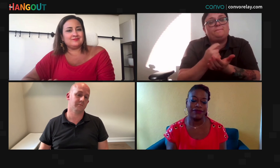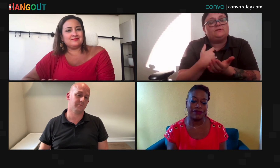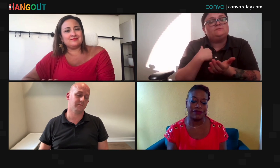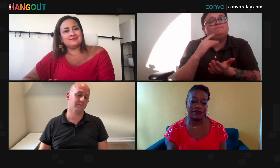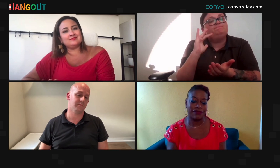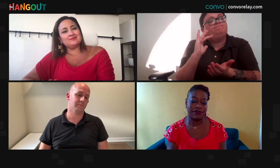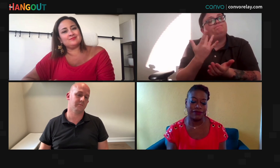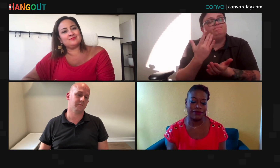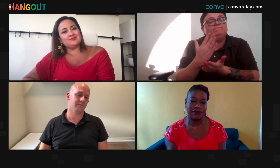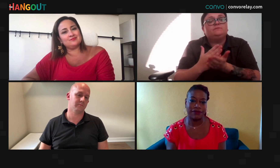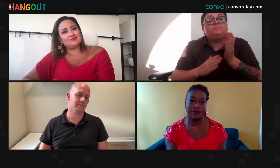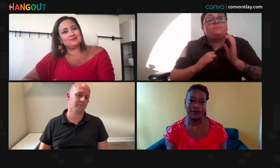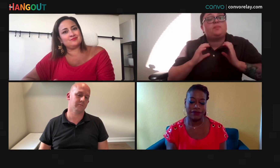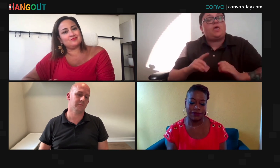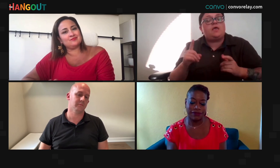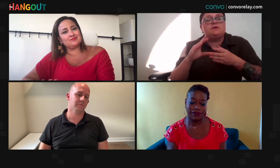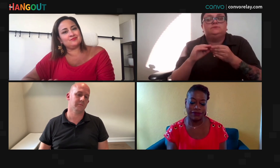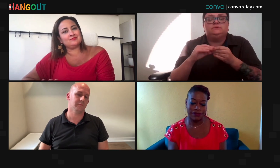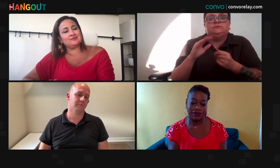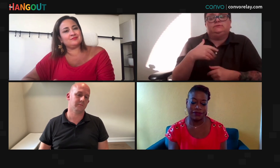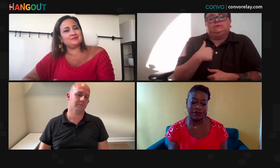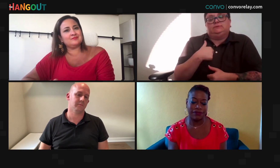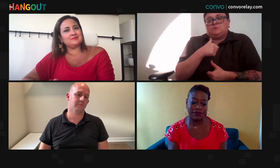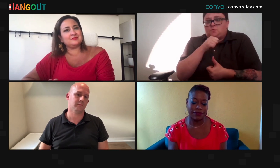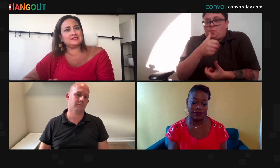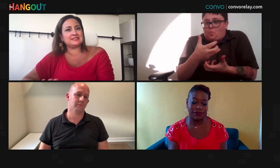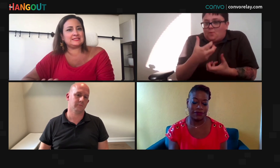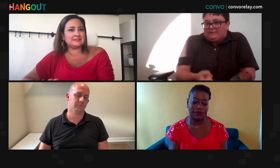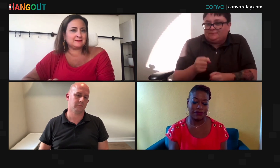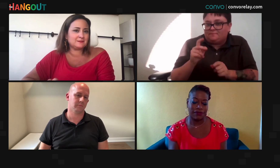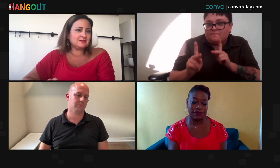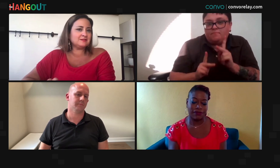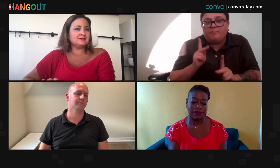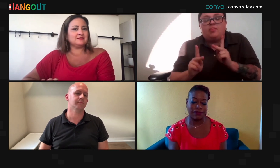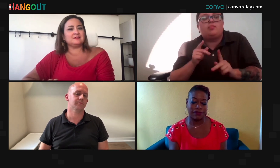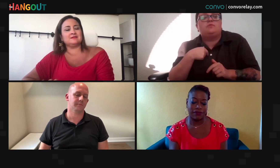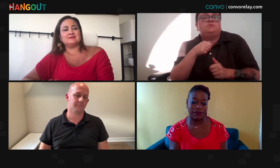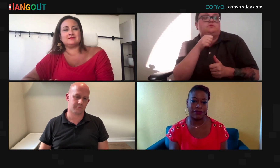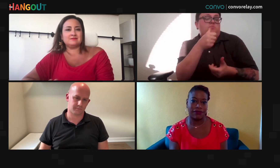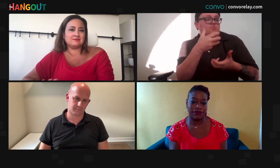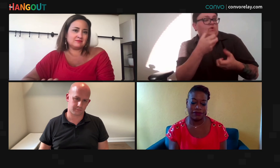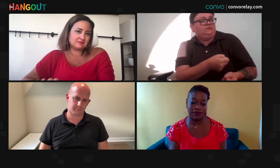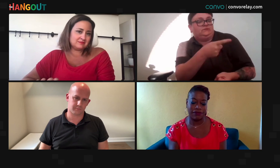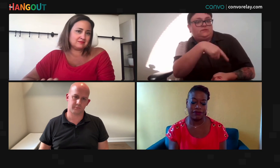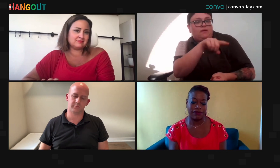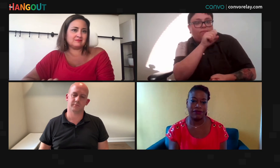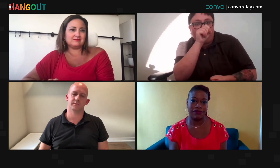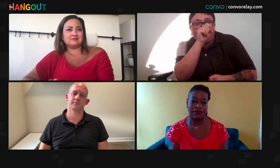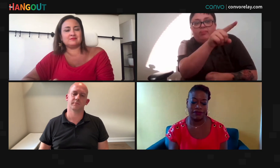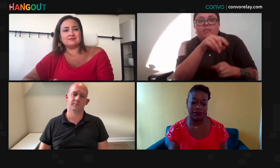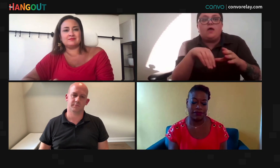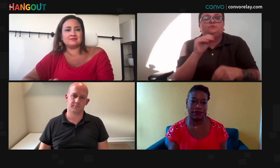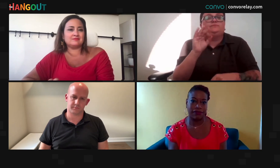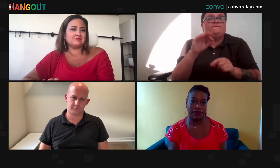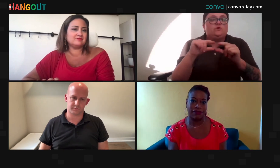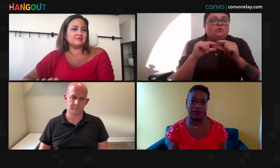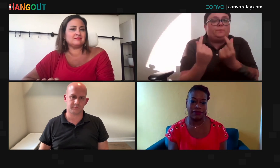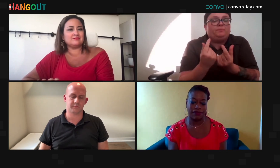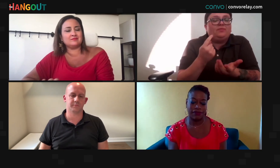approach. Group therapies, I do not like that so many people say, I don't trust people, or I don't trust them. They're going